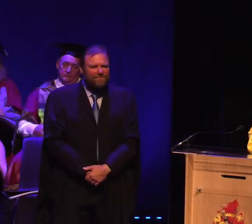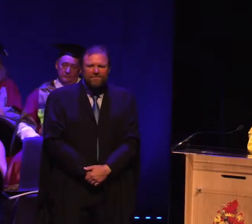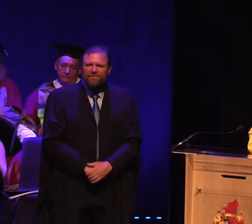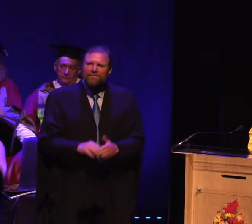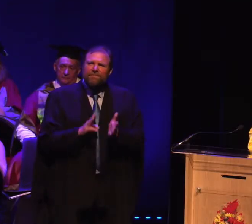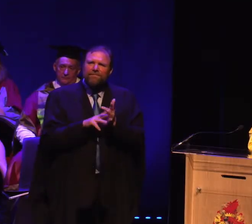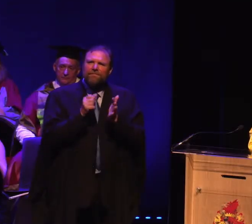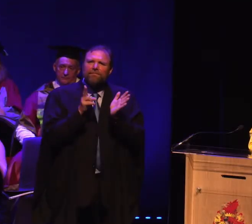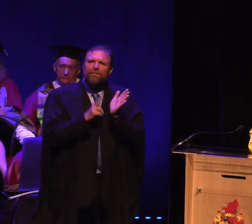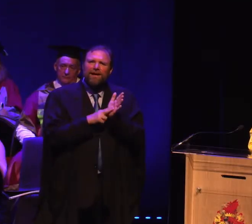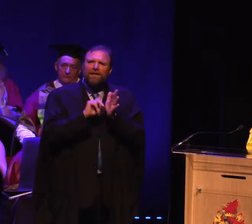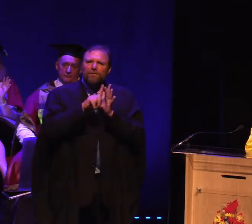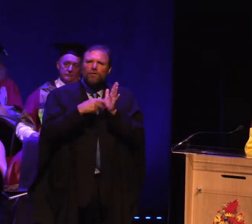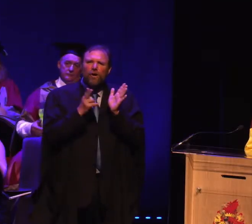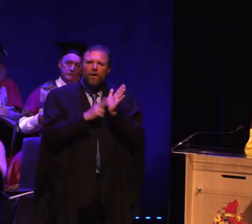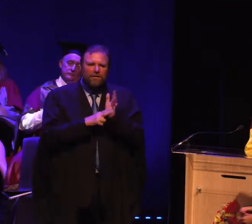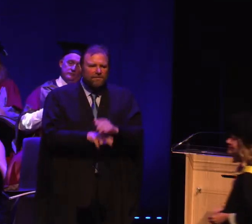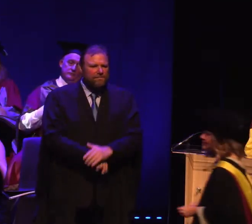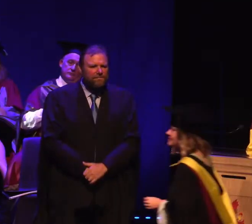Megan Johns.